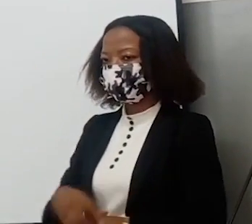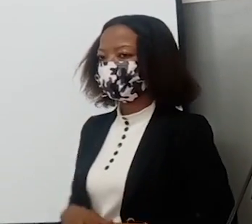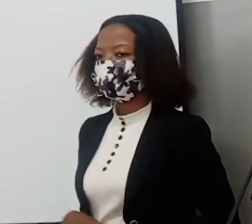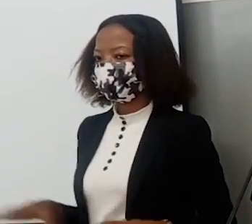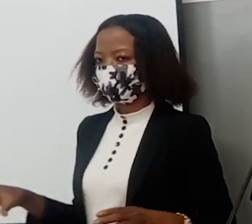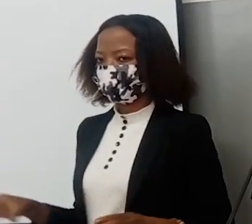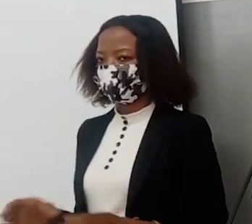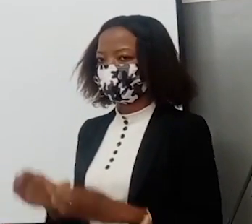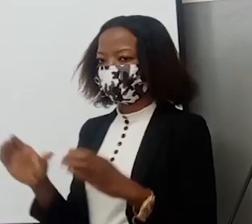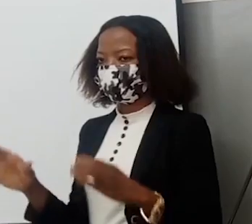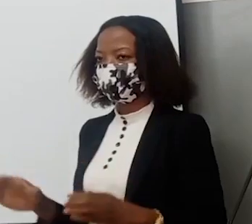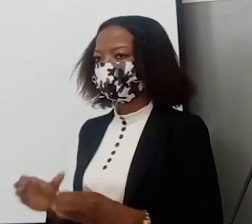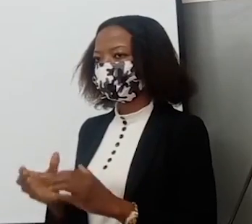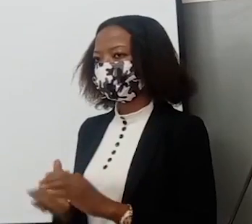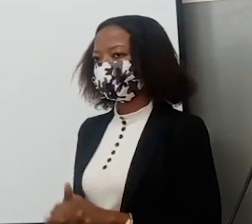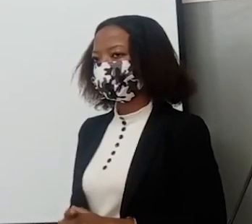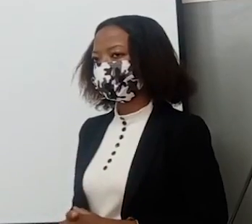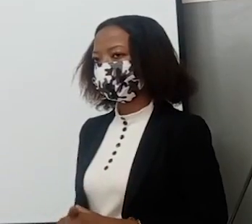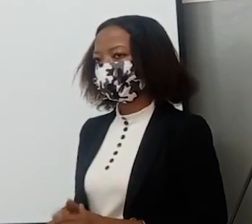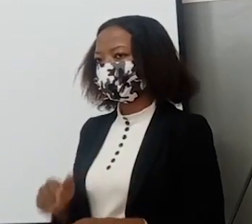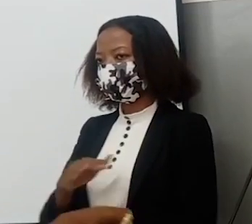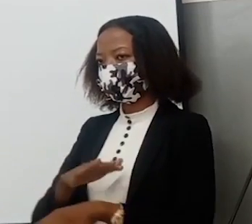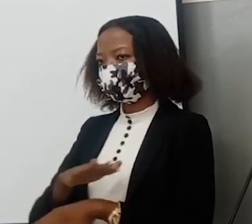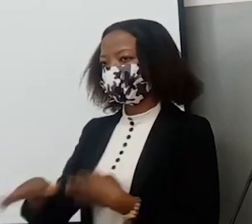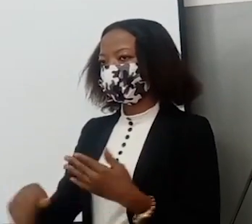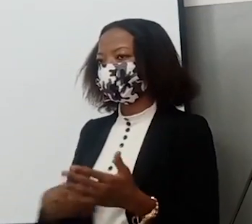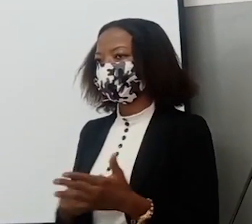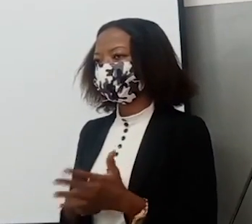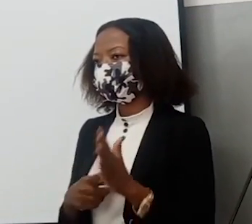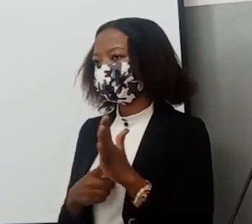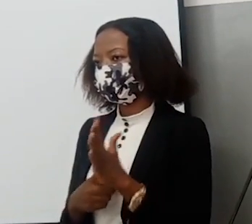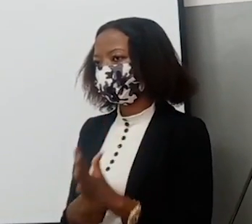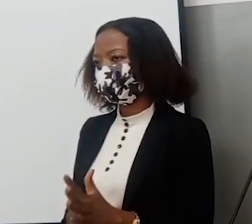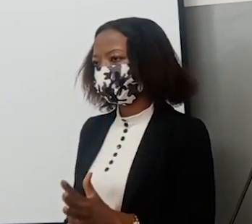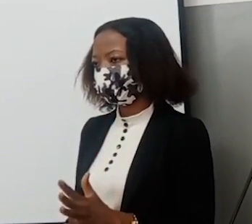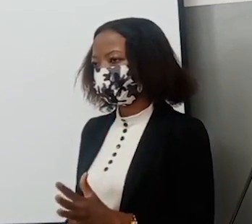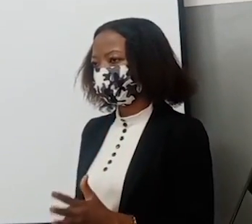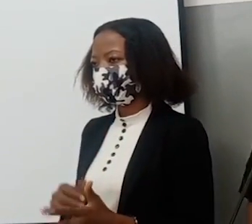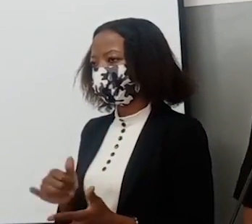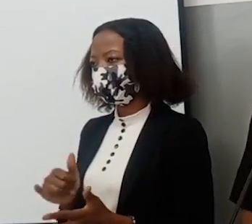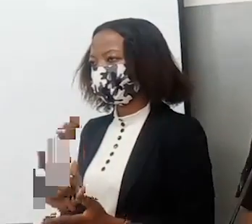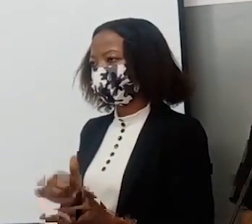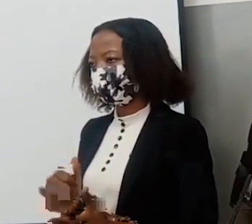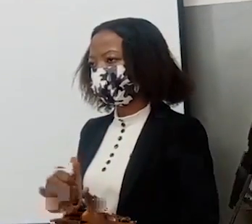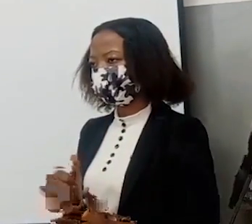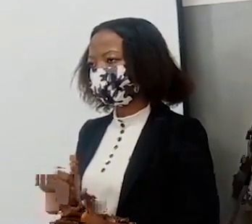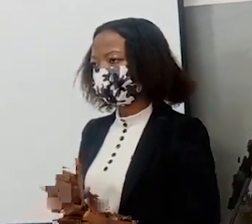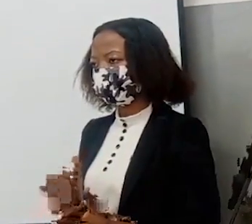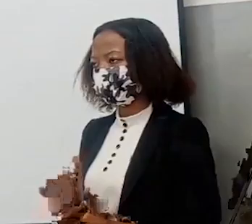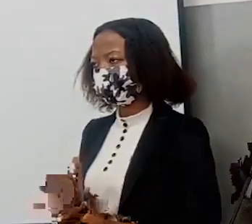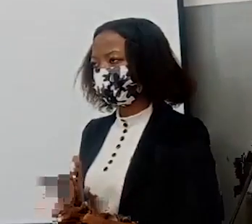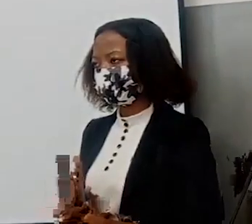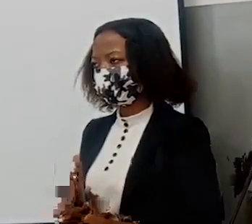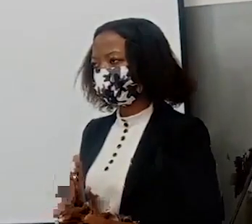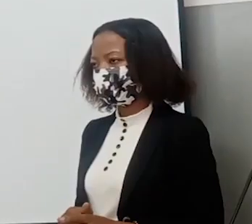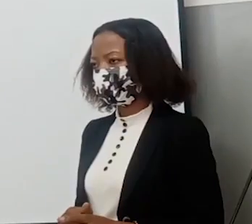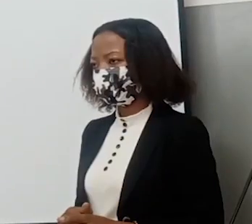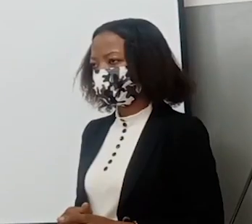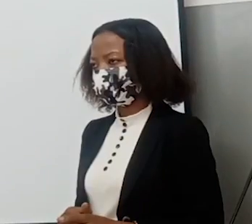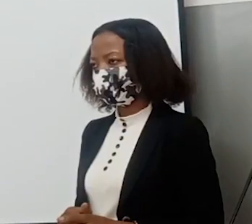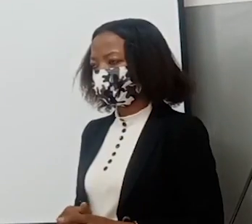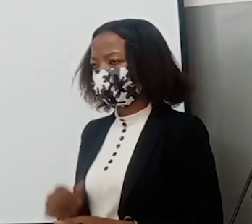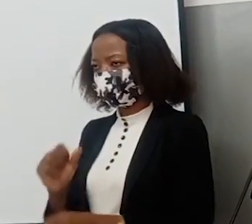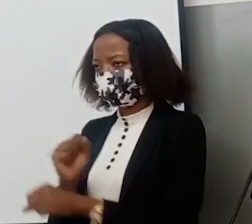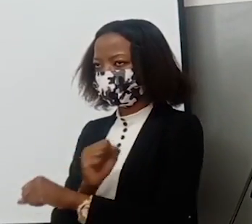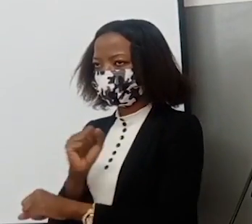quite encouraging. So all of these put together give us an indication that the measures as announced by His Excellency the President are